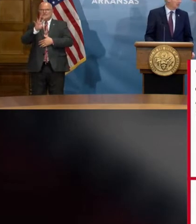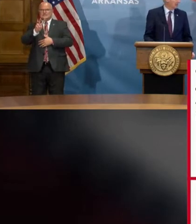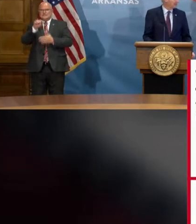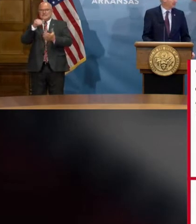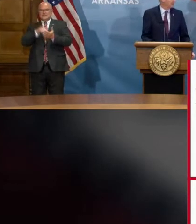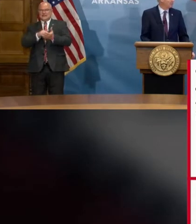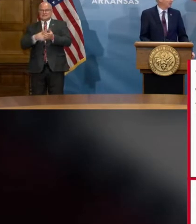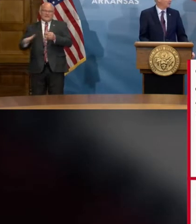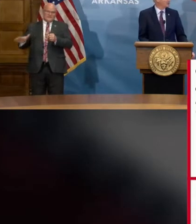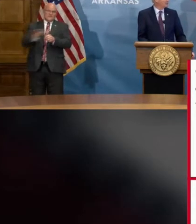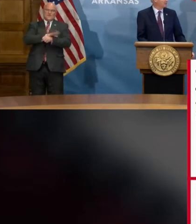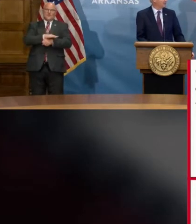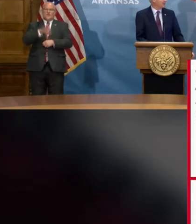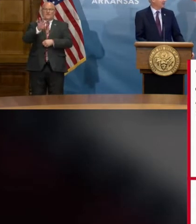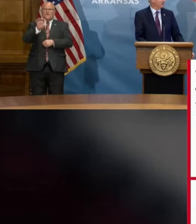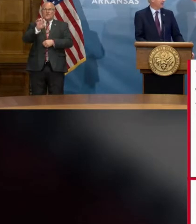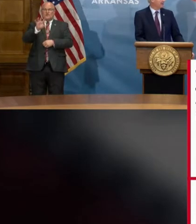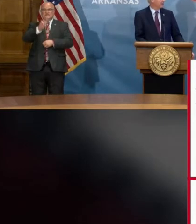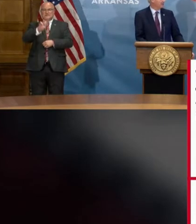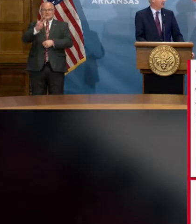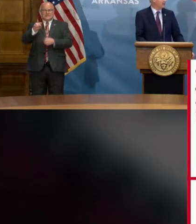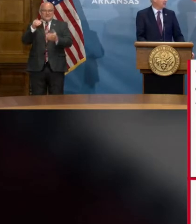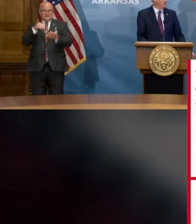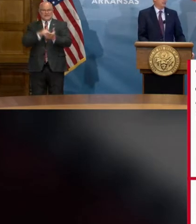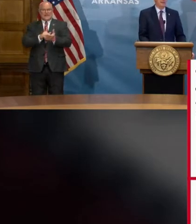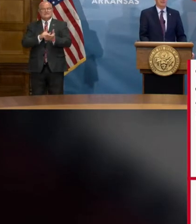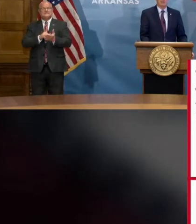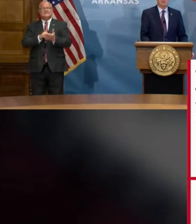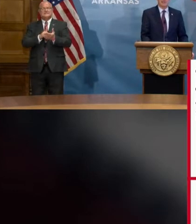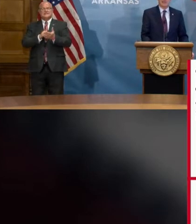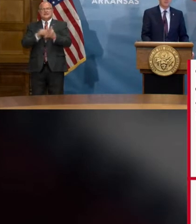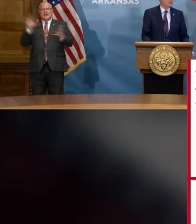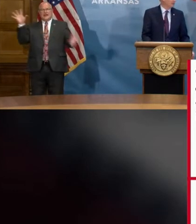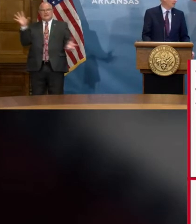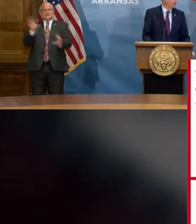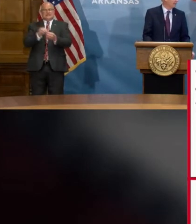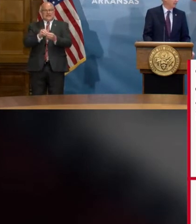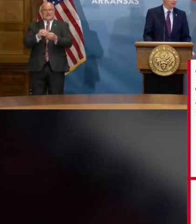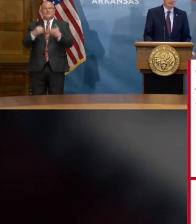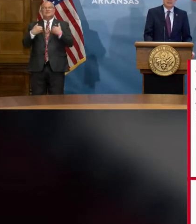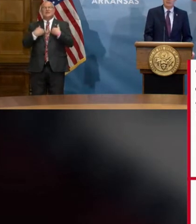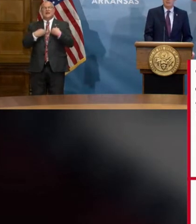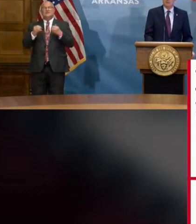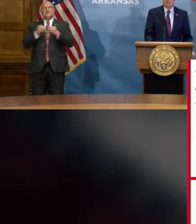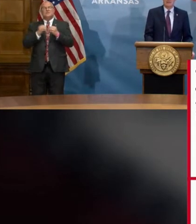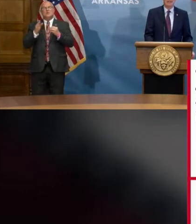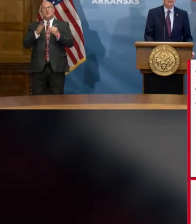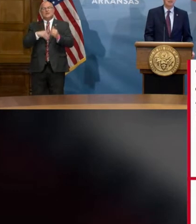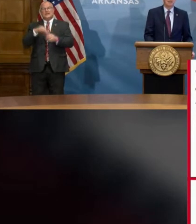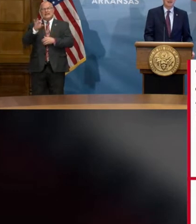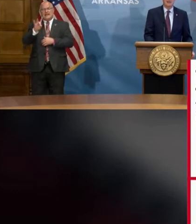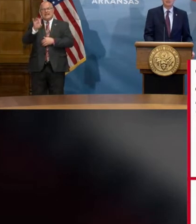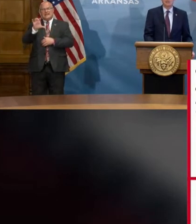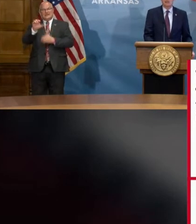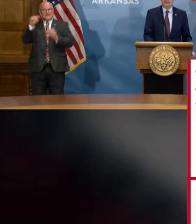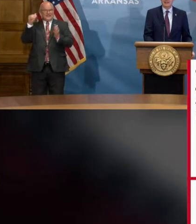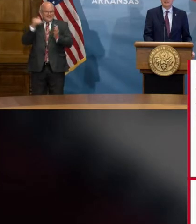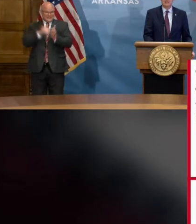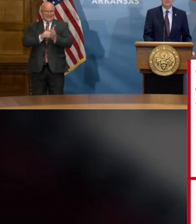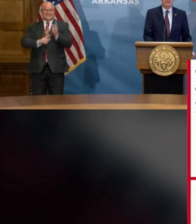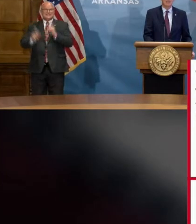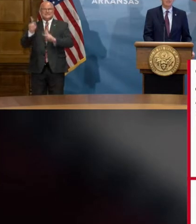fully immunized at 477,000, you add those together and you have well over